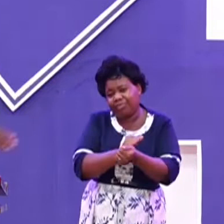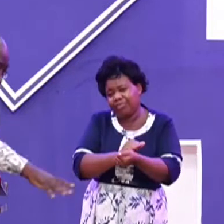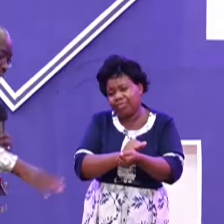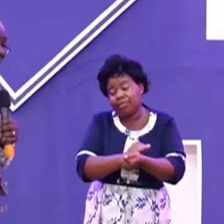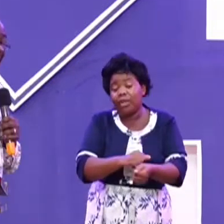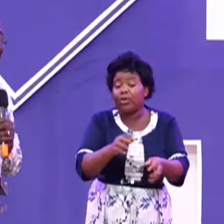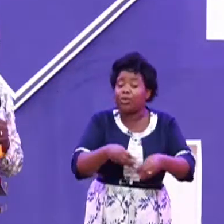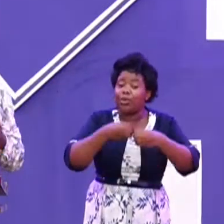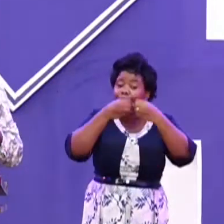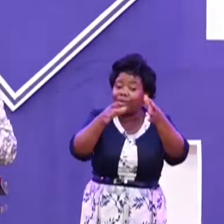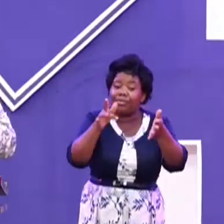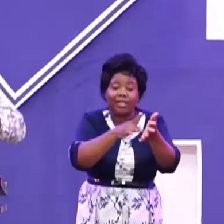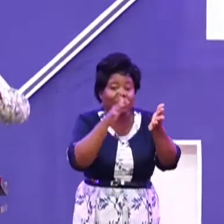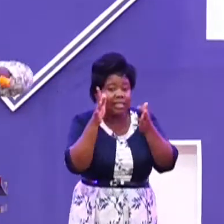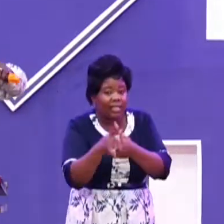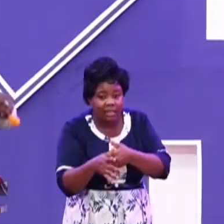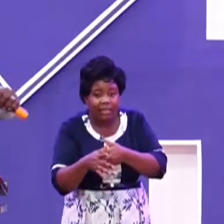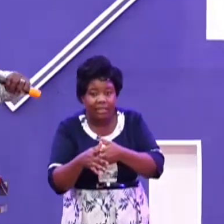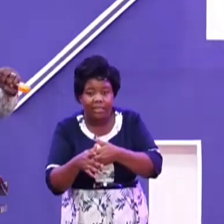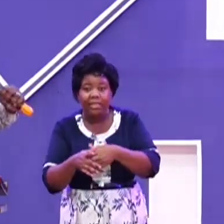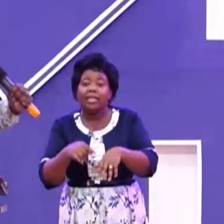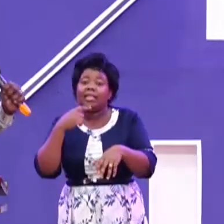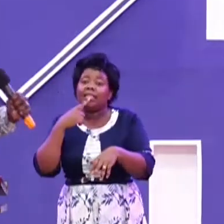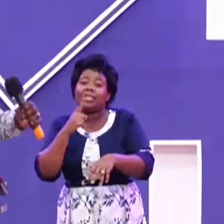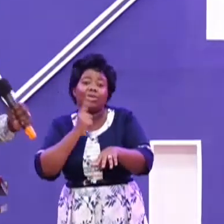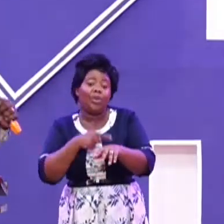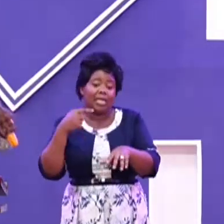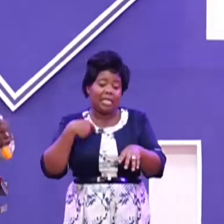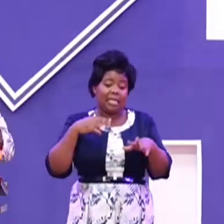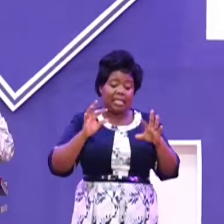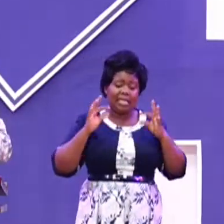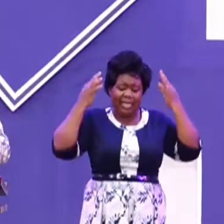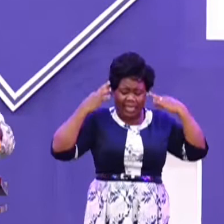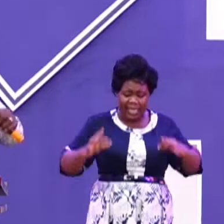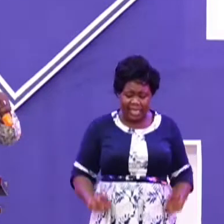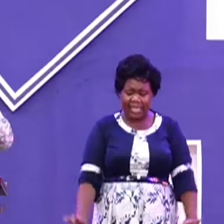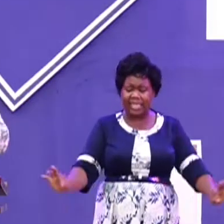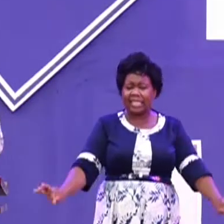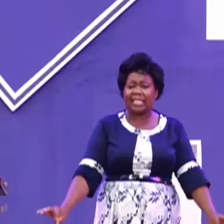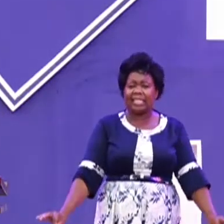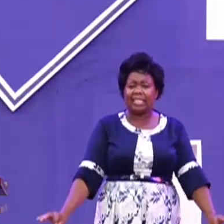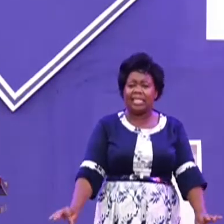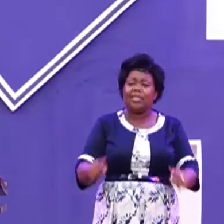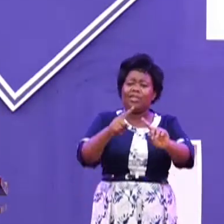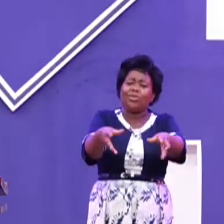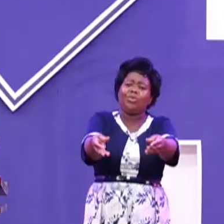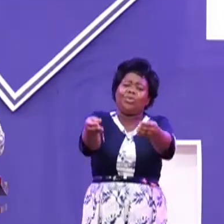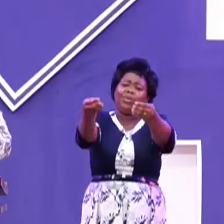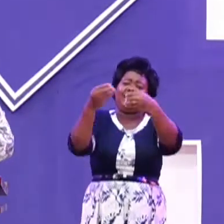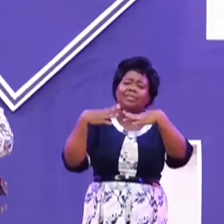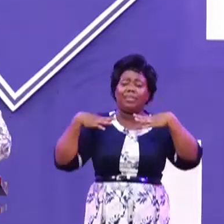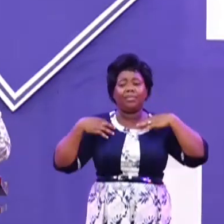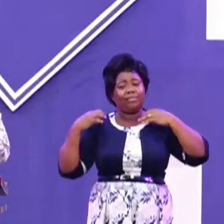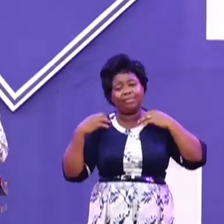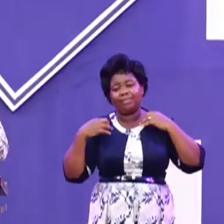apart, it is Jesus you put, you've given. He's saying, when I was naked, you dressed me